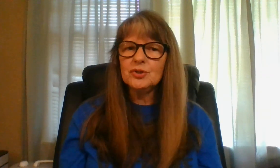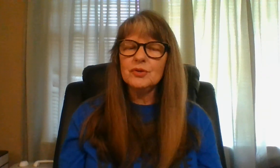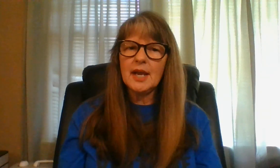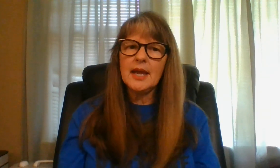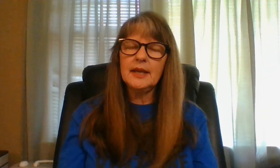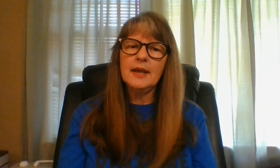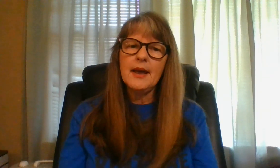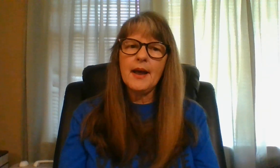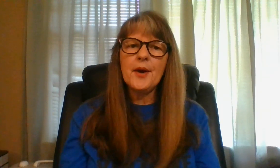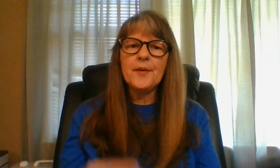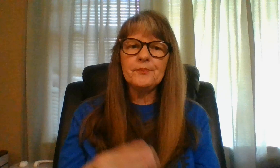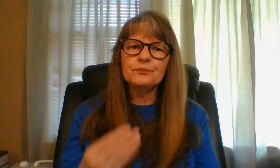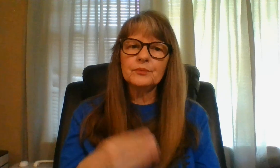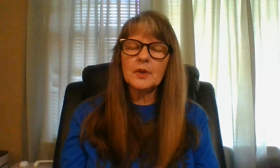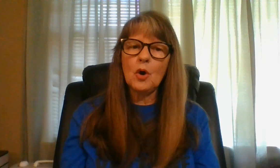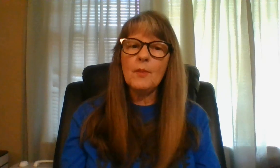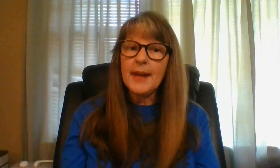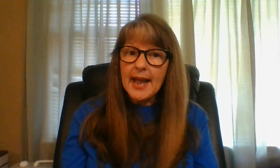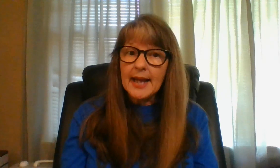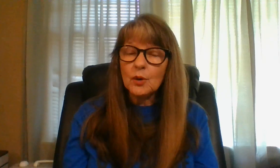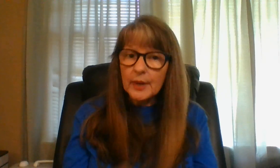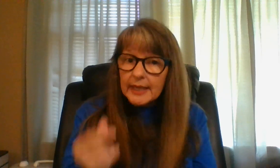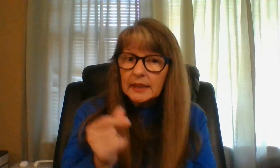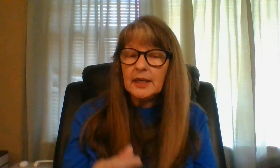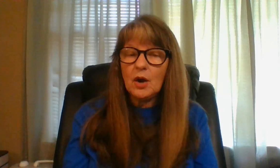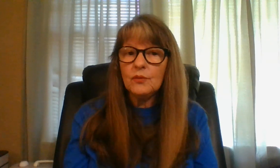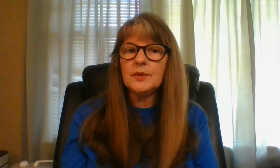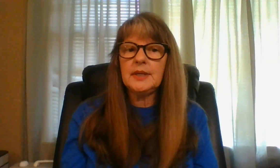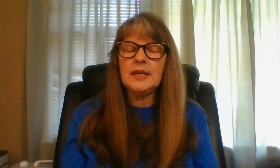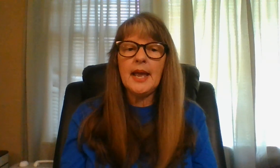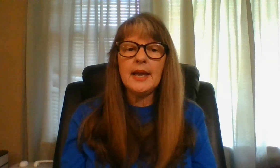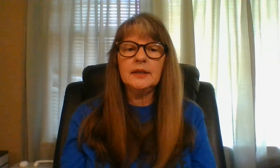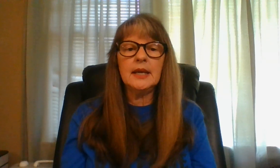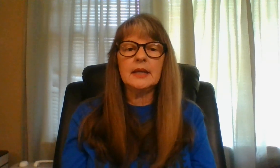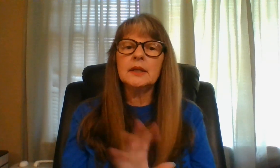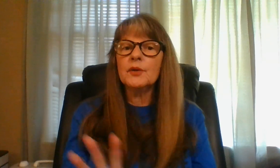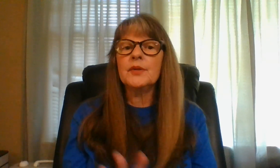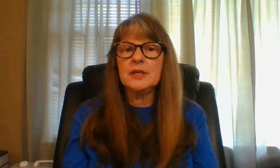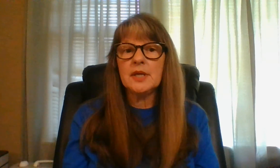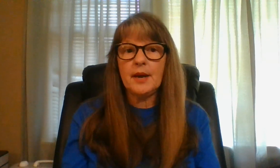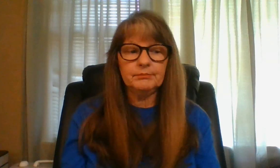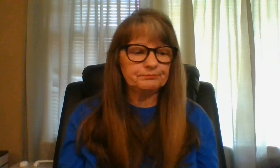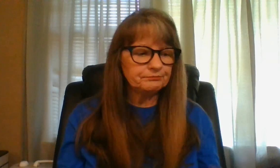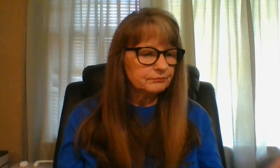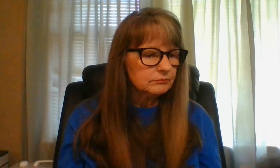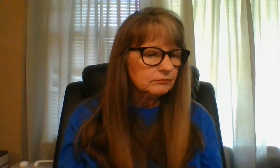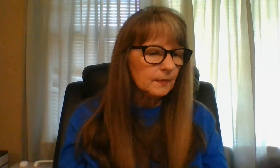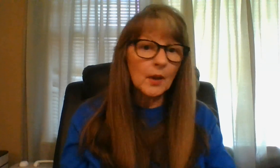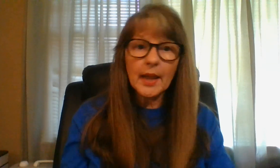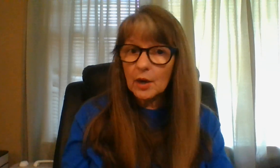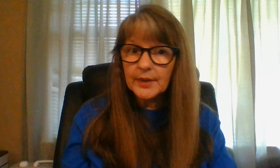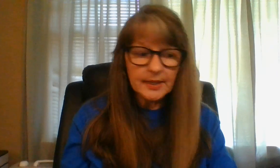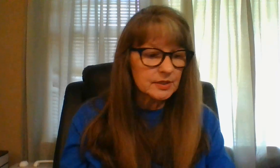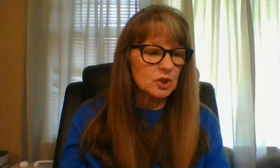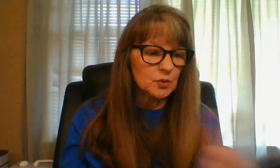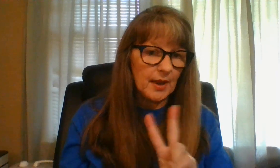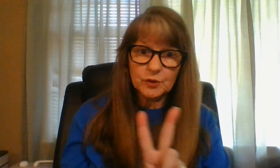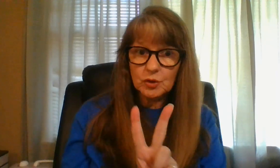you can go back quickly, hopefully, and clear things up. Okay, our next sentence, we have two